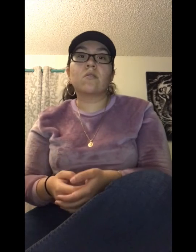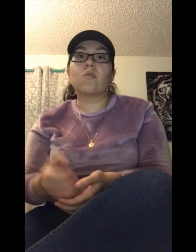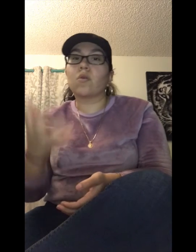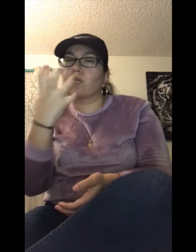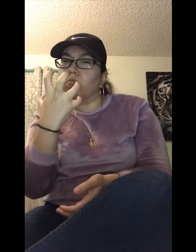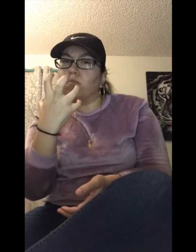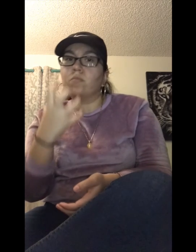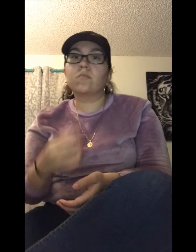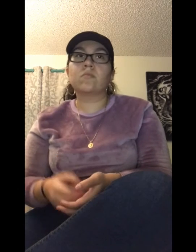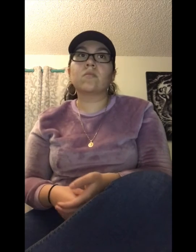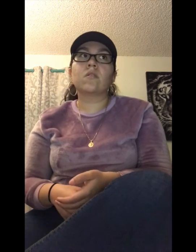or